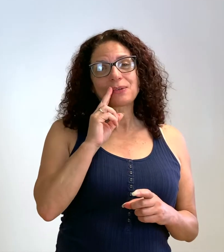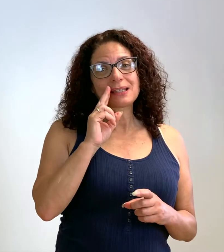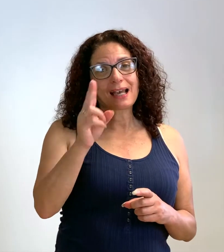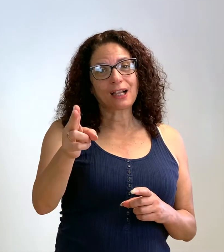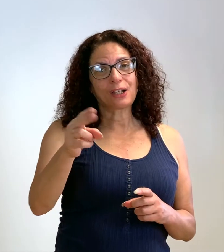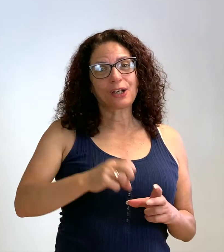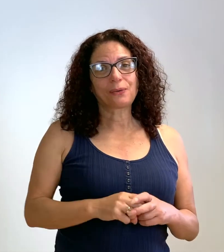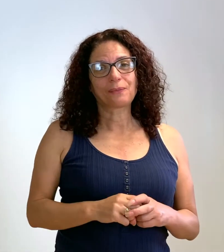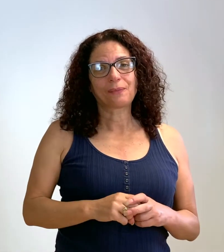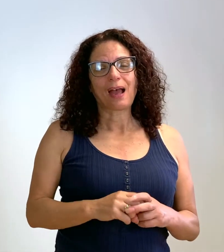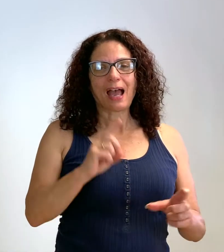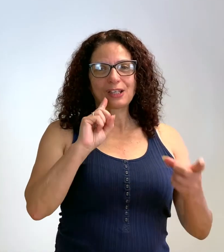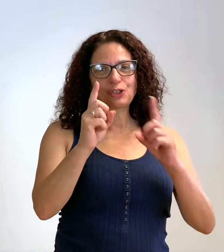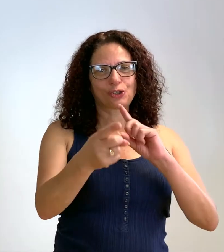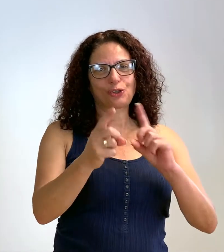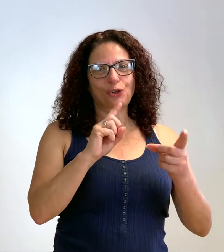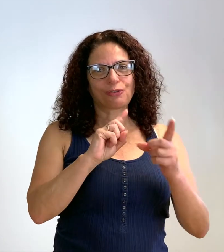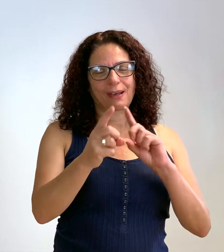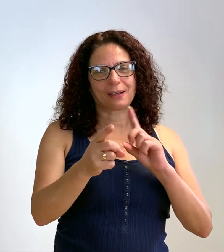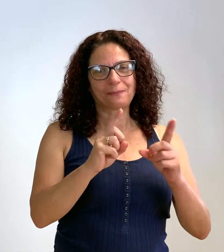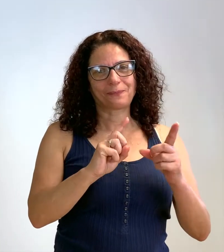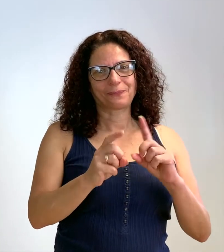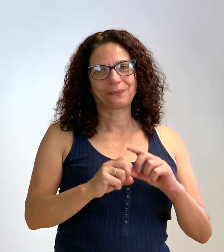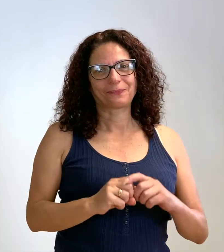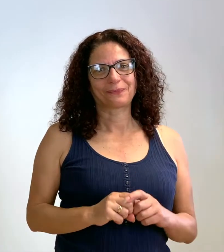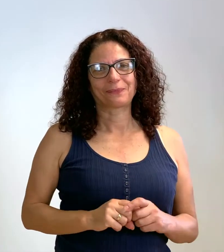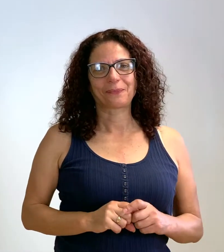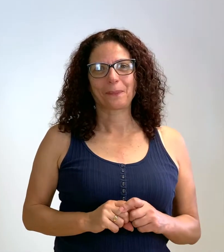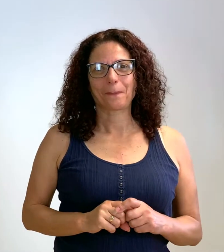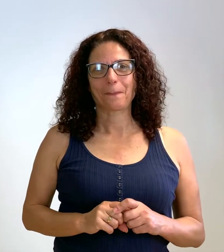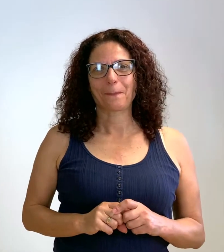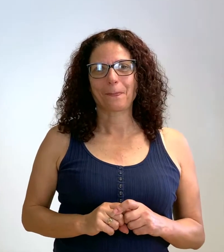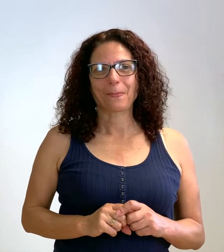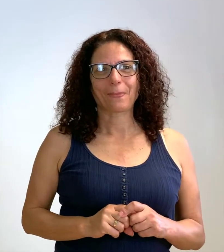She's going to tell you a story.